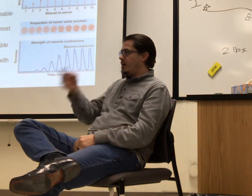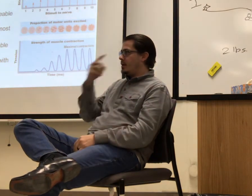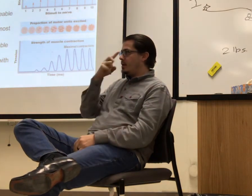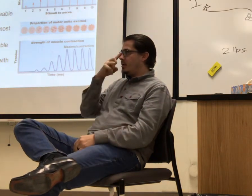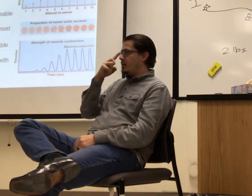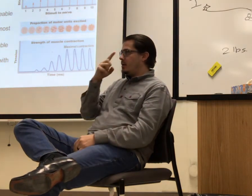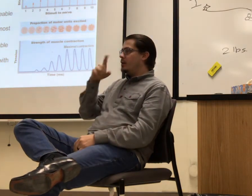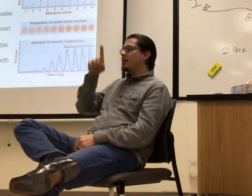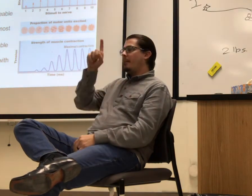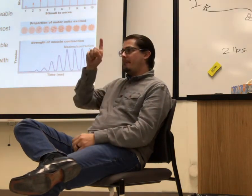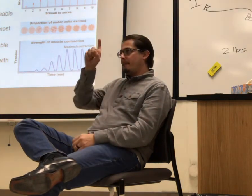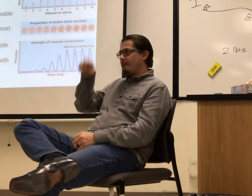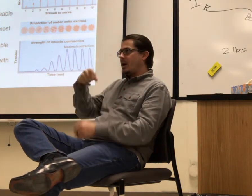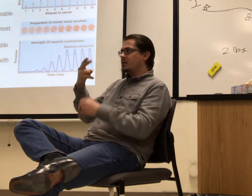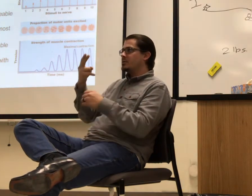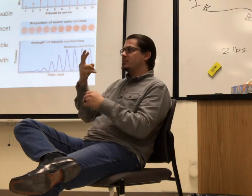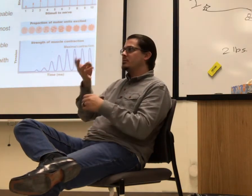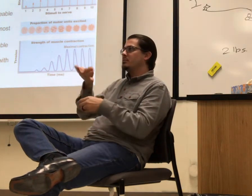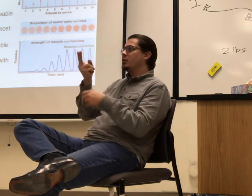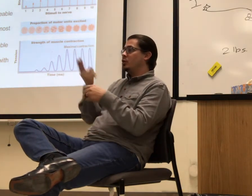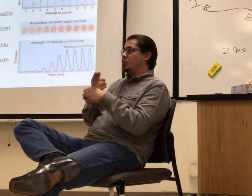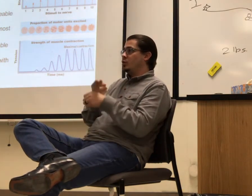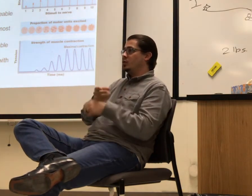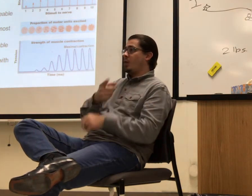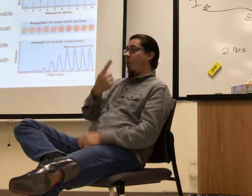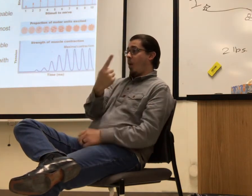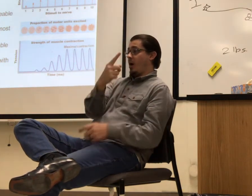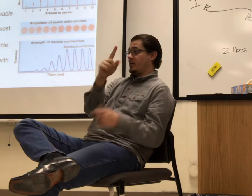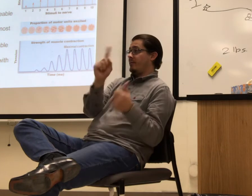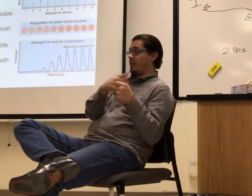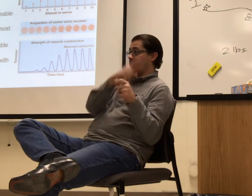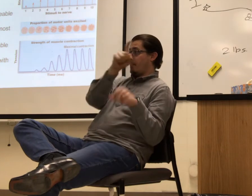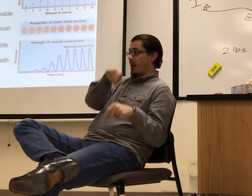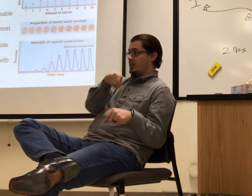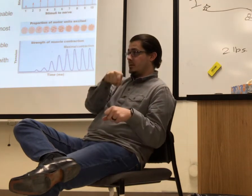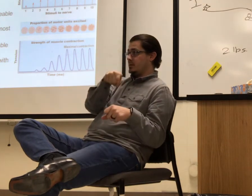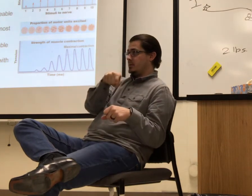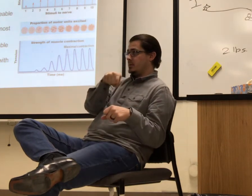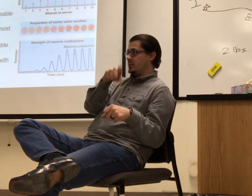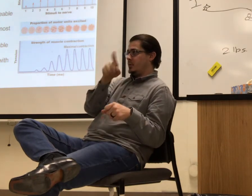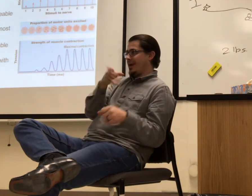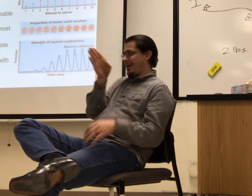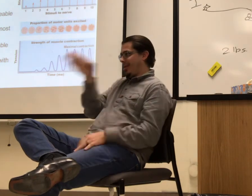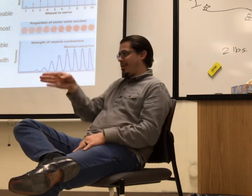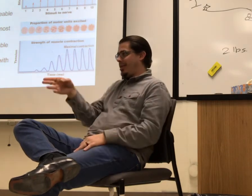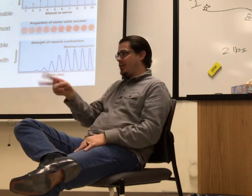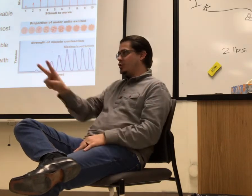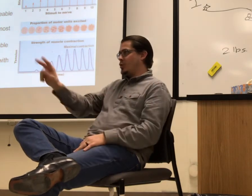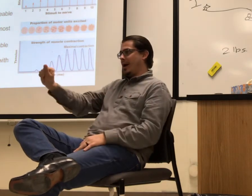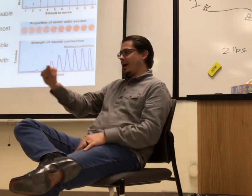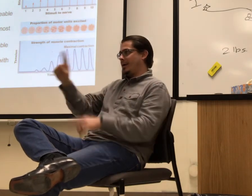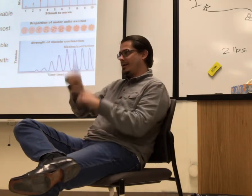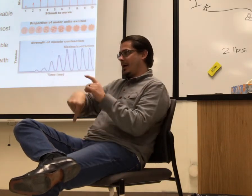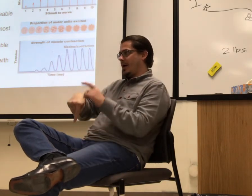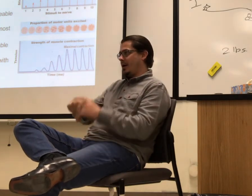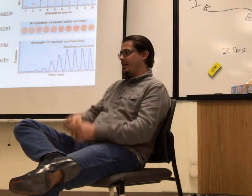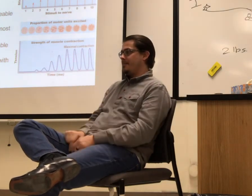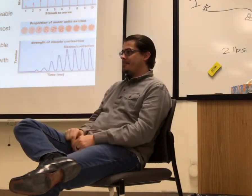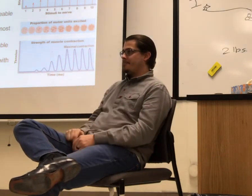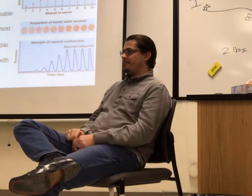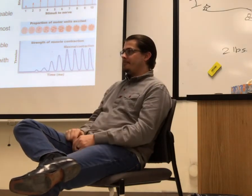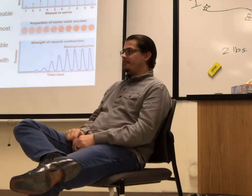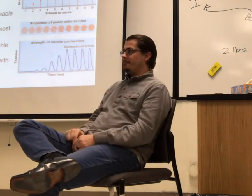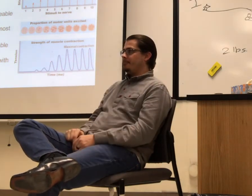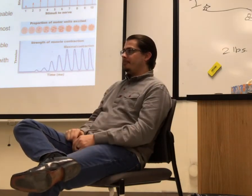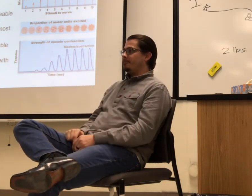the 2As. You always recruit the ones first. You're just adding to it. Okay. But